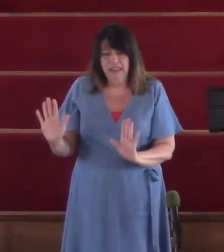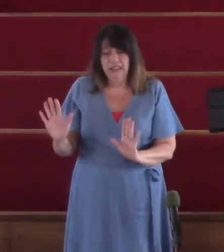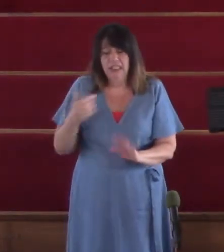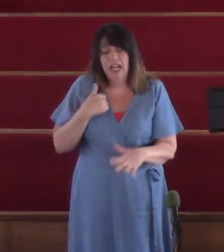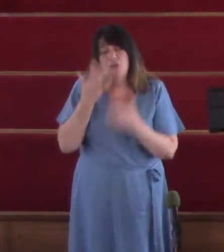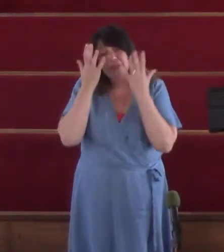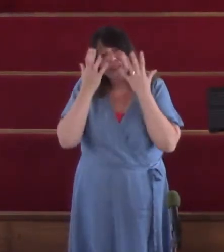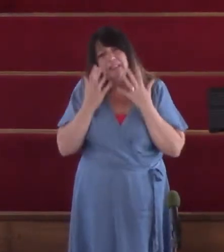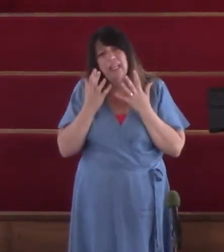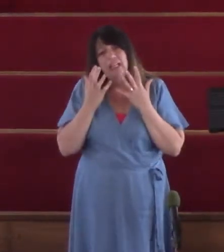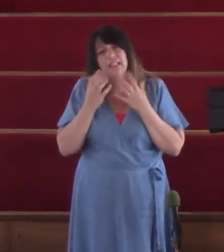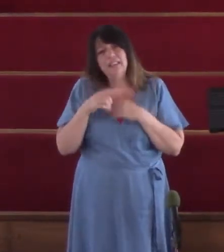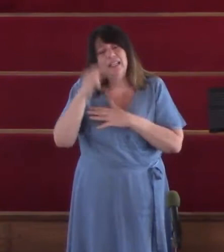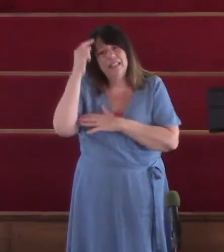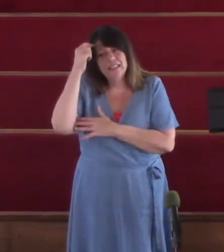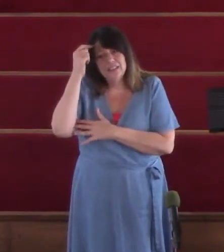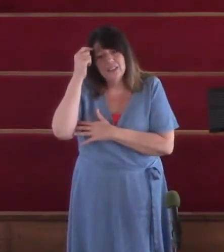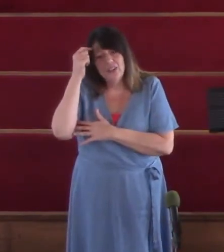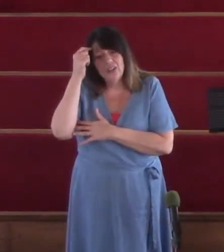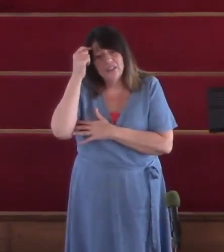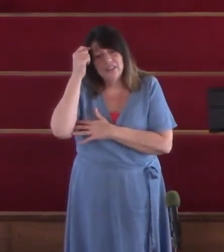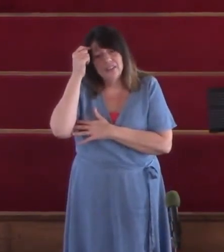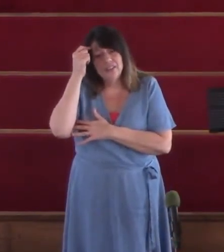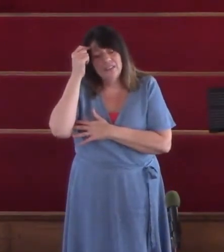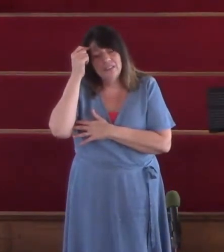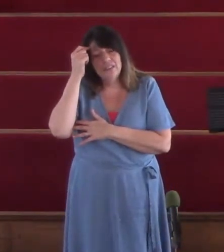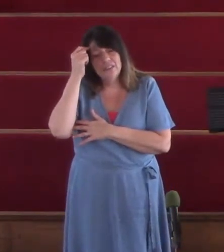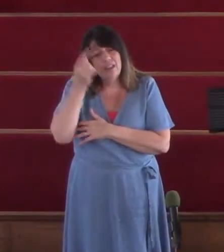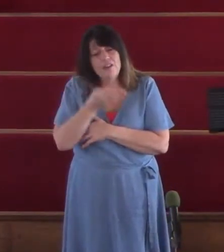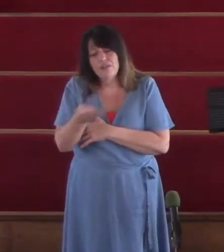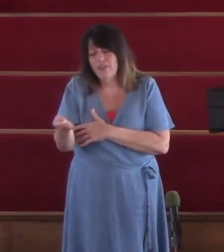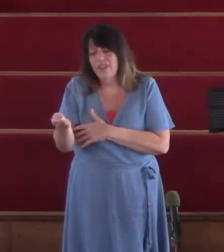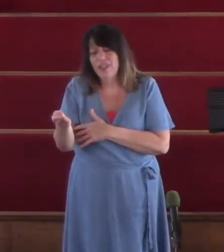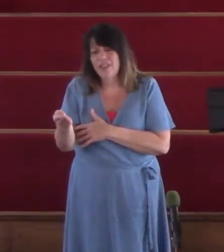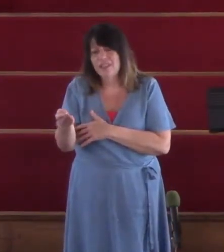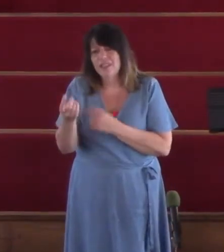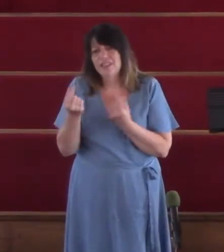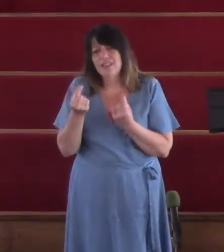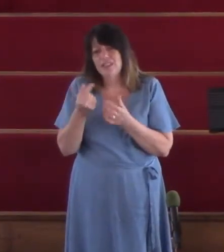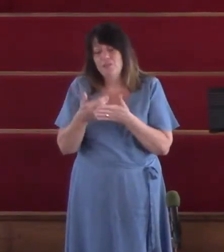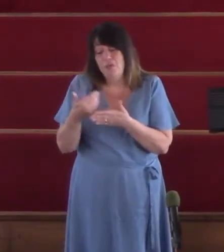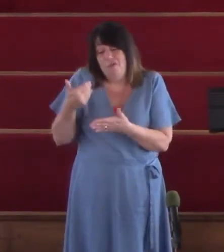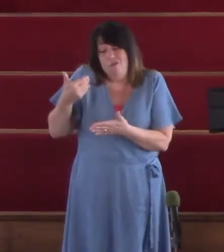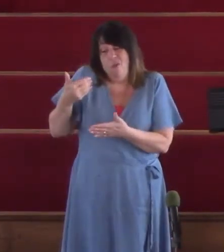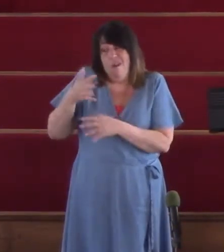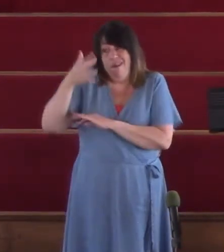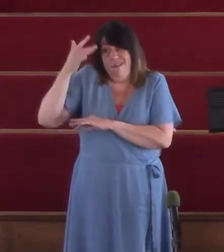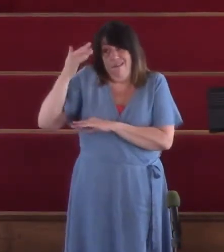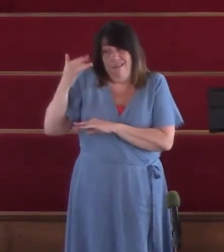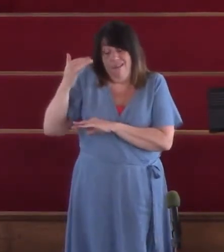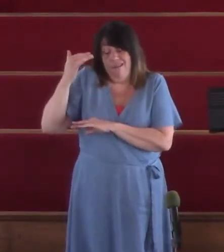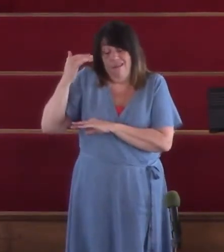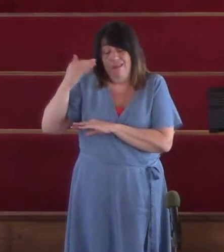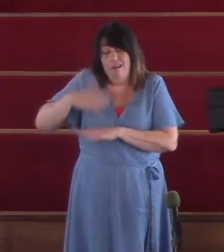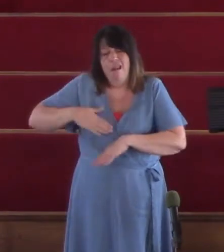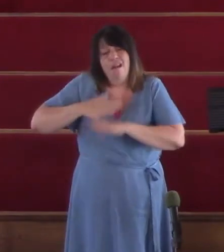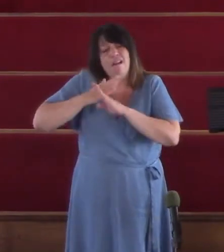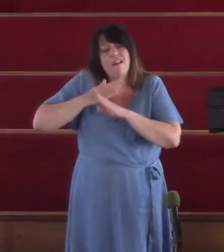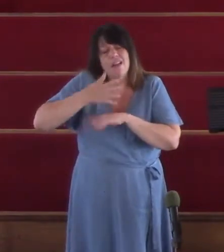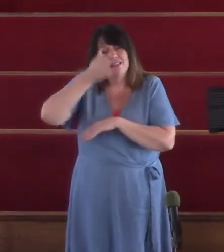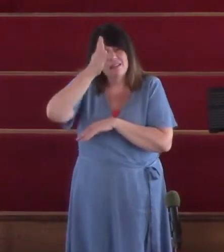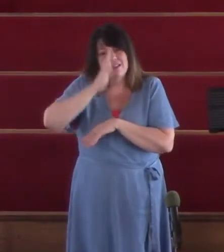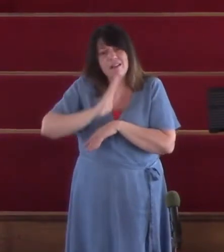saddened at the thought of the things that I had done against God and his son. But thank God for a